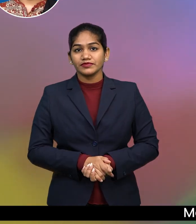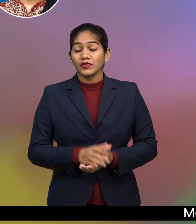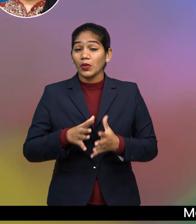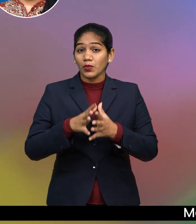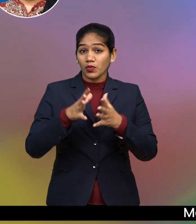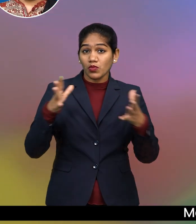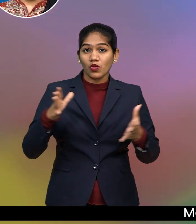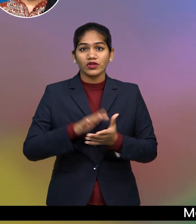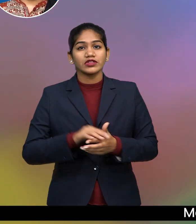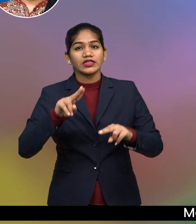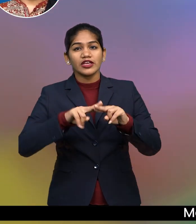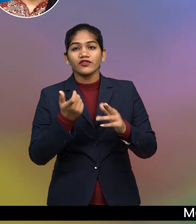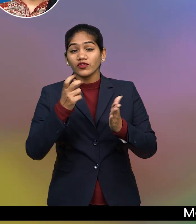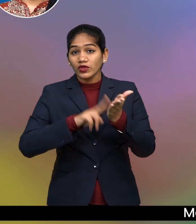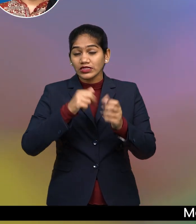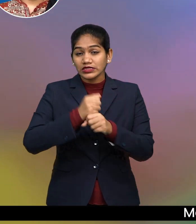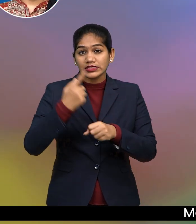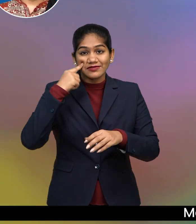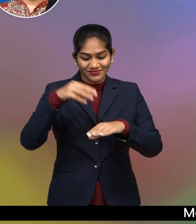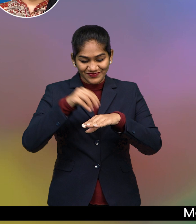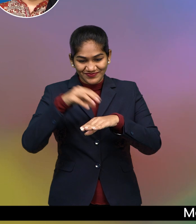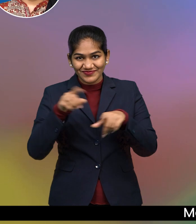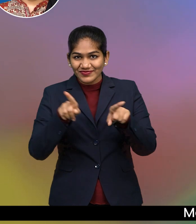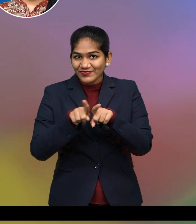Most of the fungi like